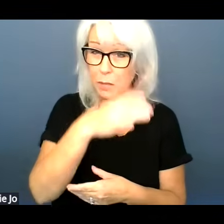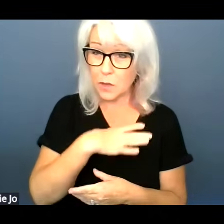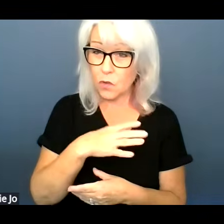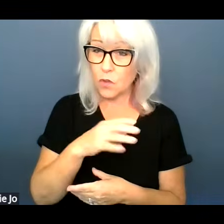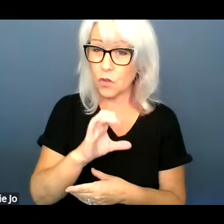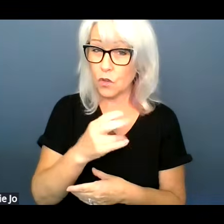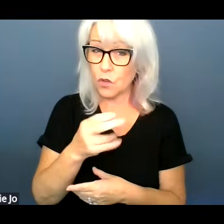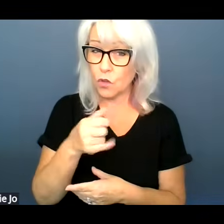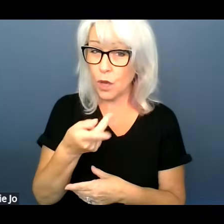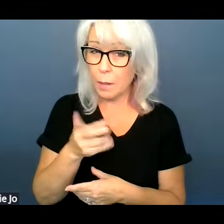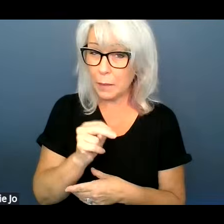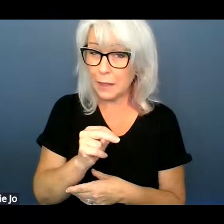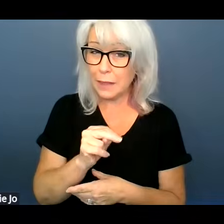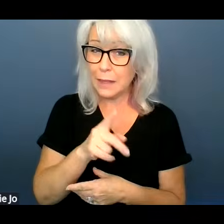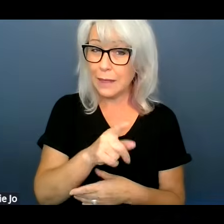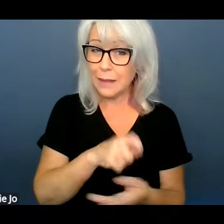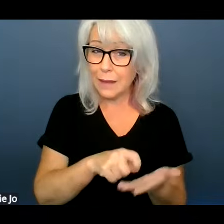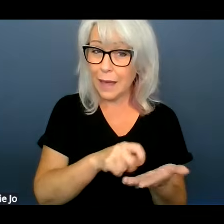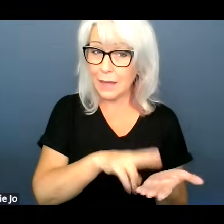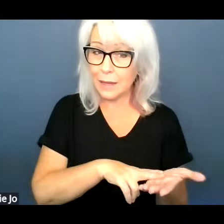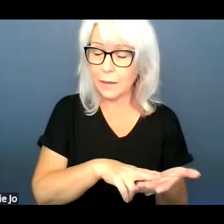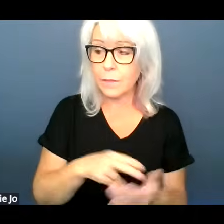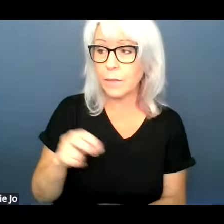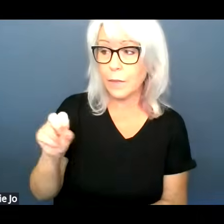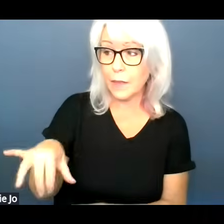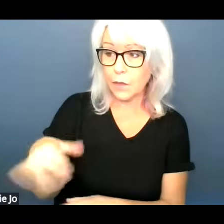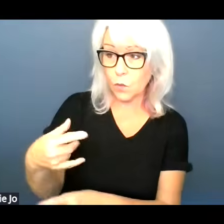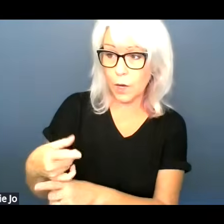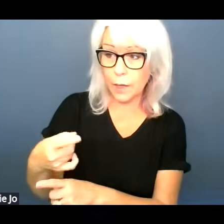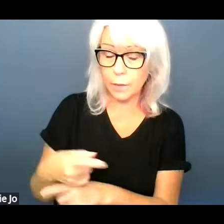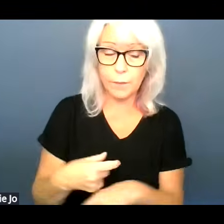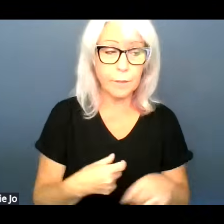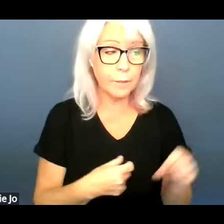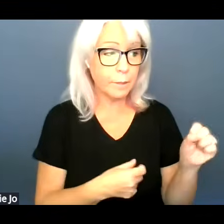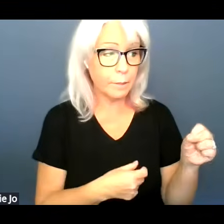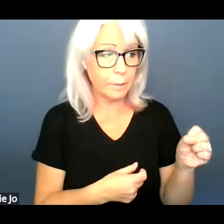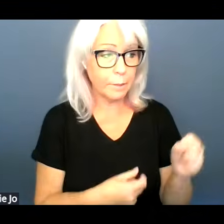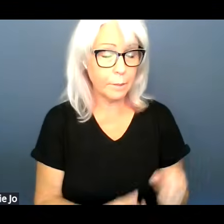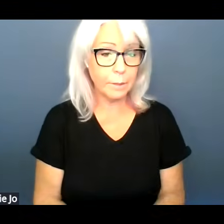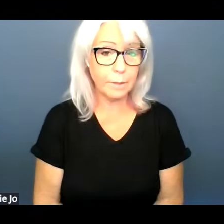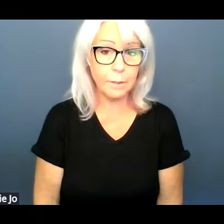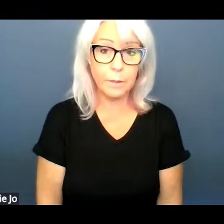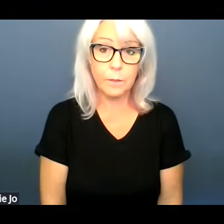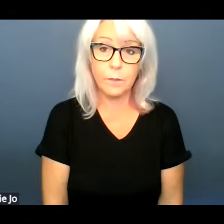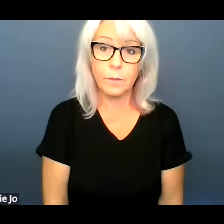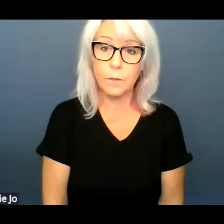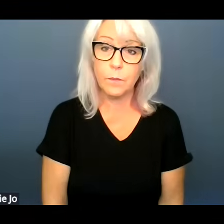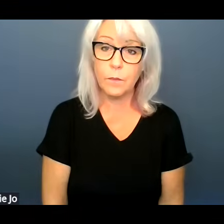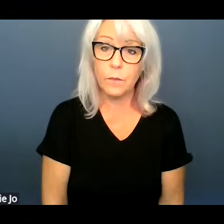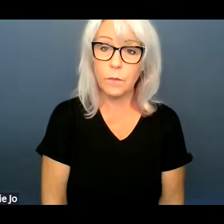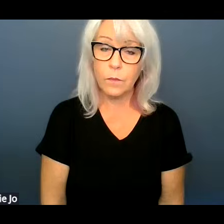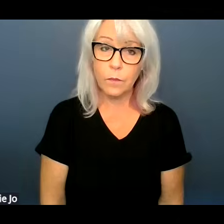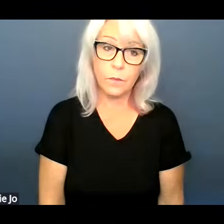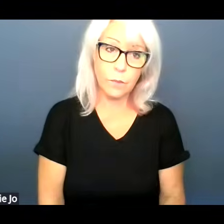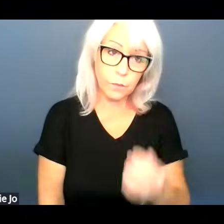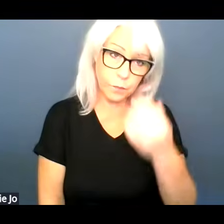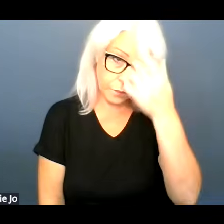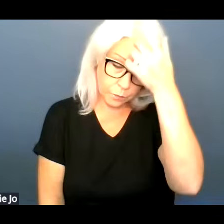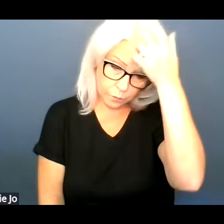that not correct? That's correct. yes. So,